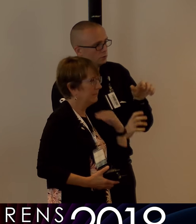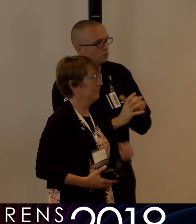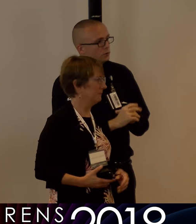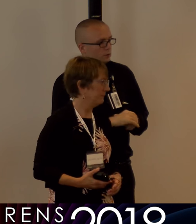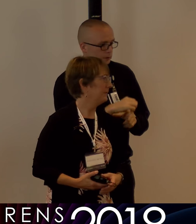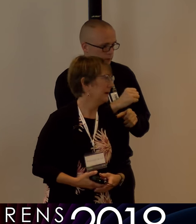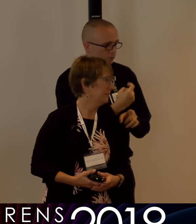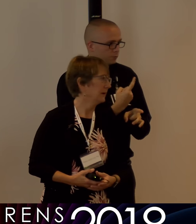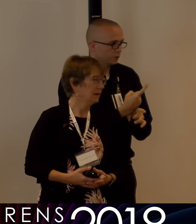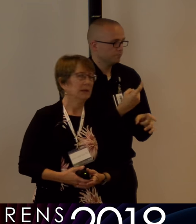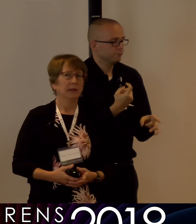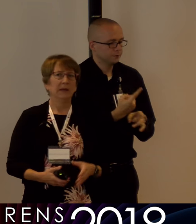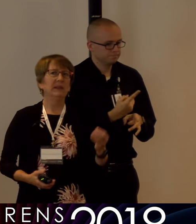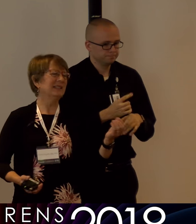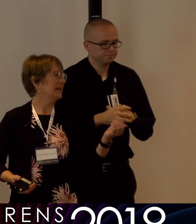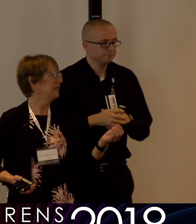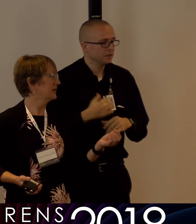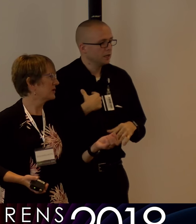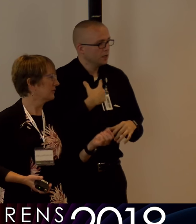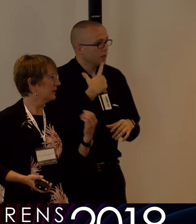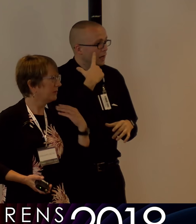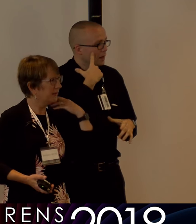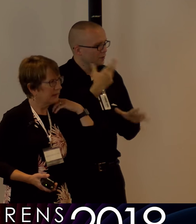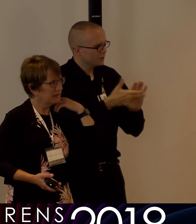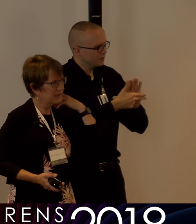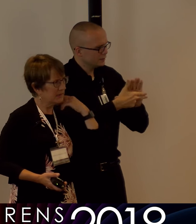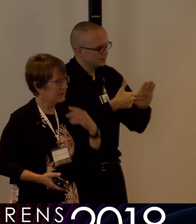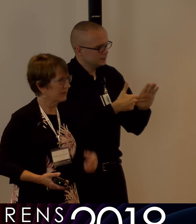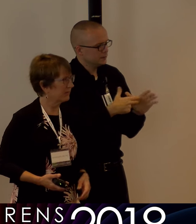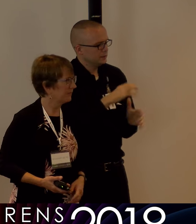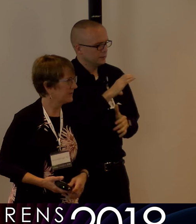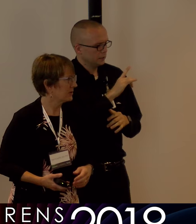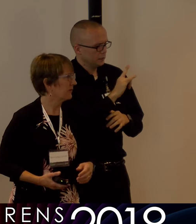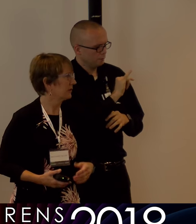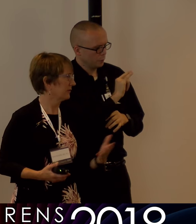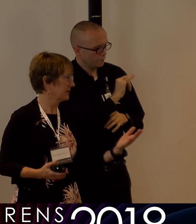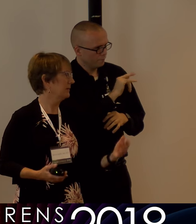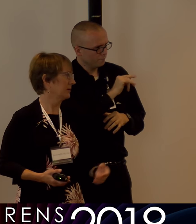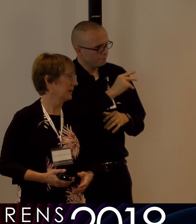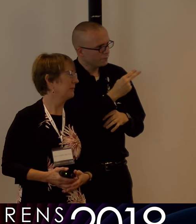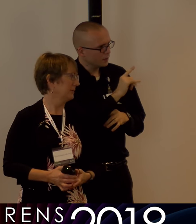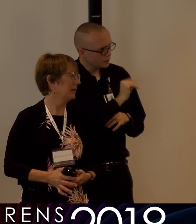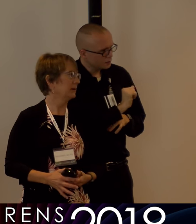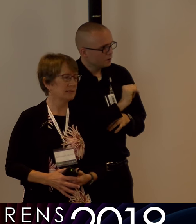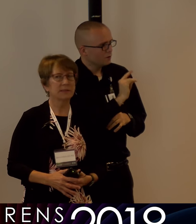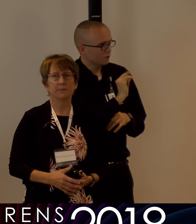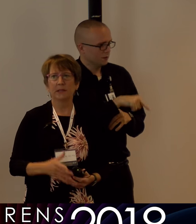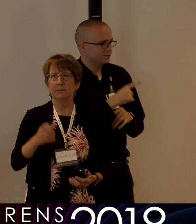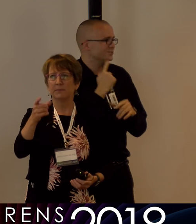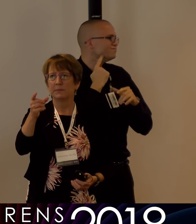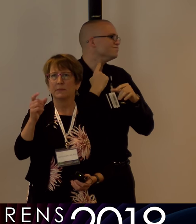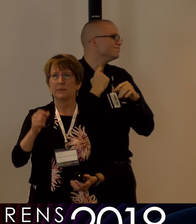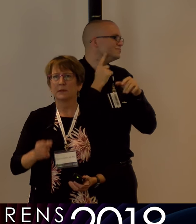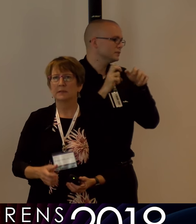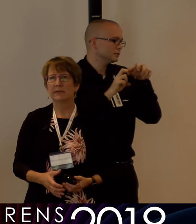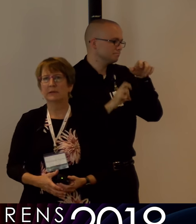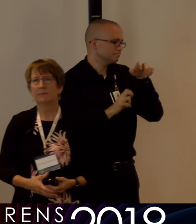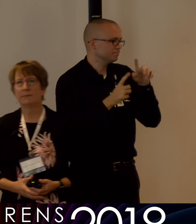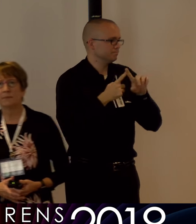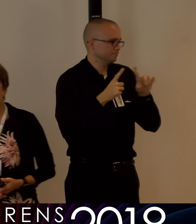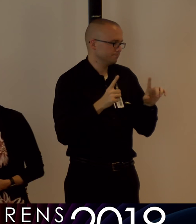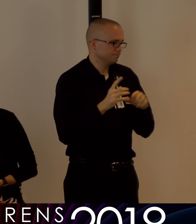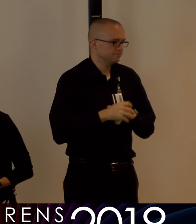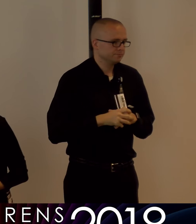Clipophile, yep, yep. I think the definition of clipophile is the cervical vertebral abnormalities. Yep,